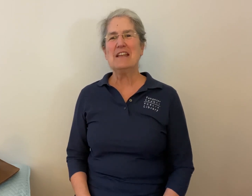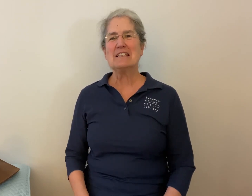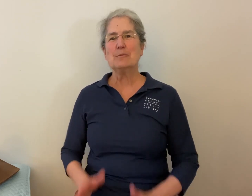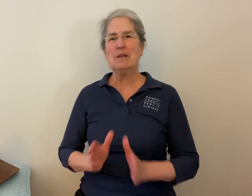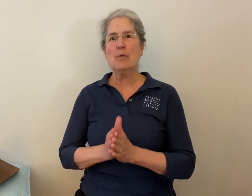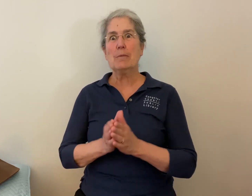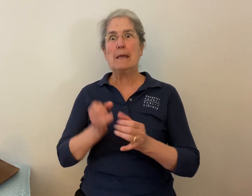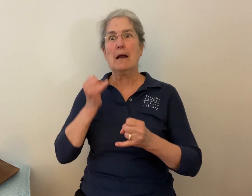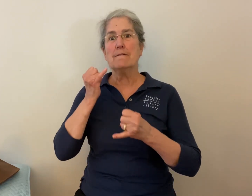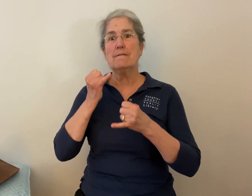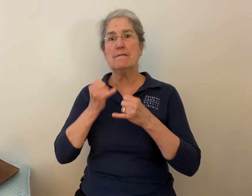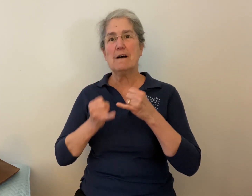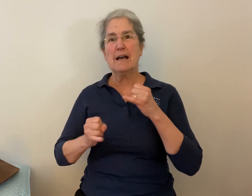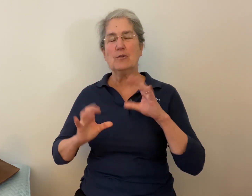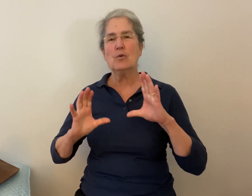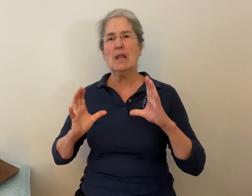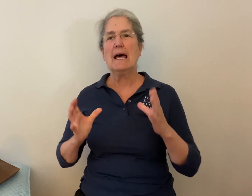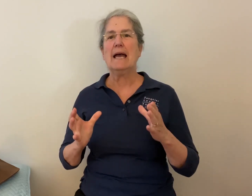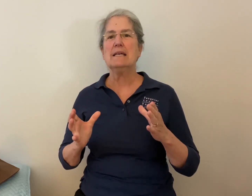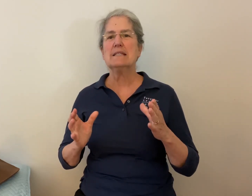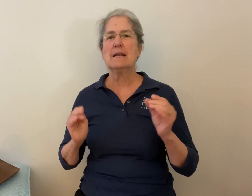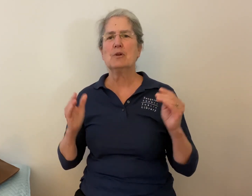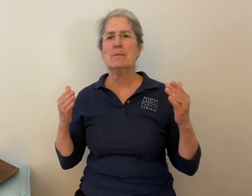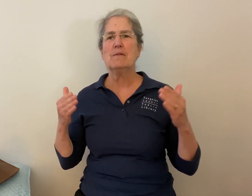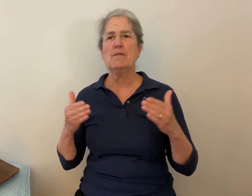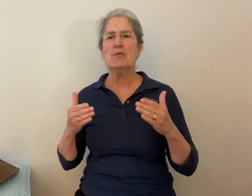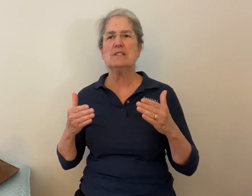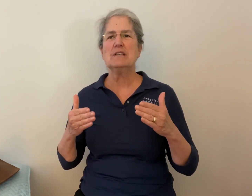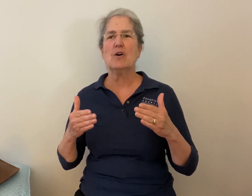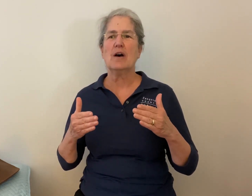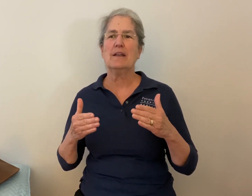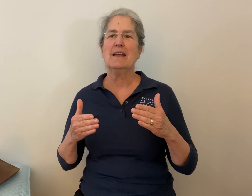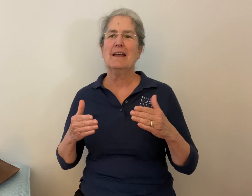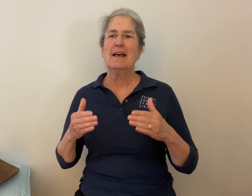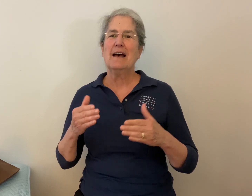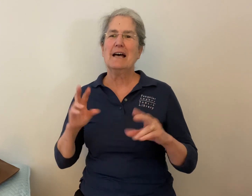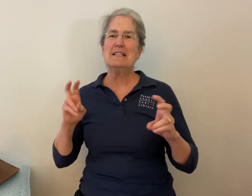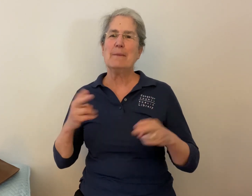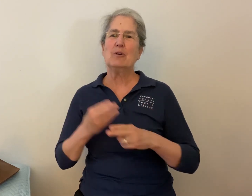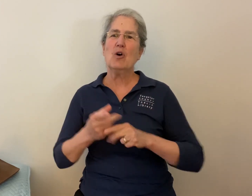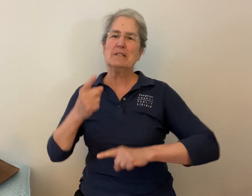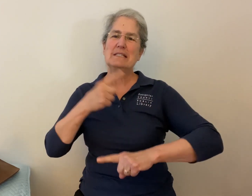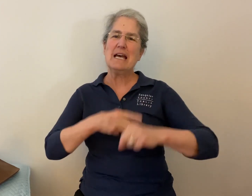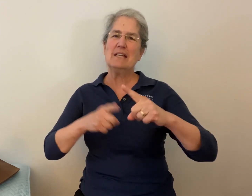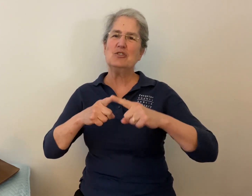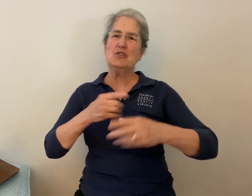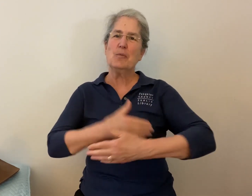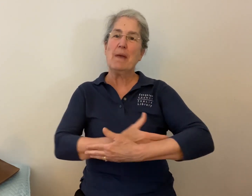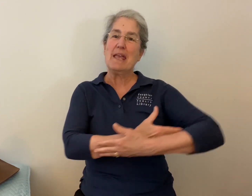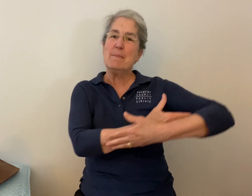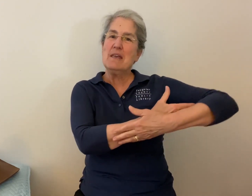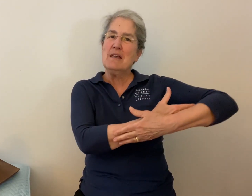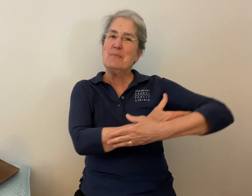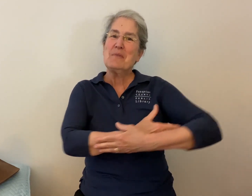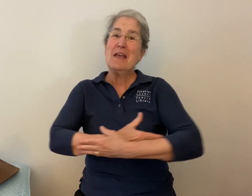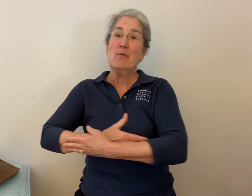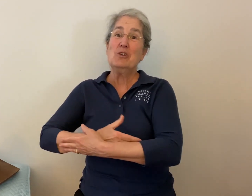next week. It will be our final class, and I'm going to be focusing on a topic called Sign to Your Baby, which should